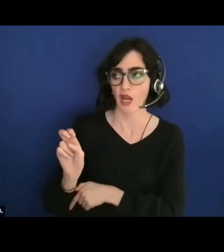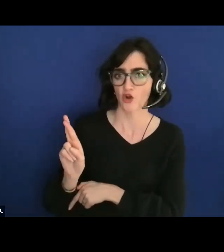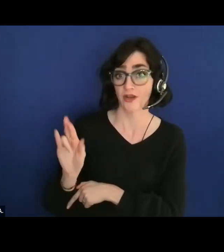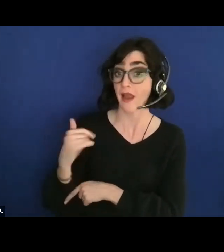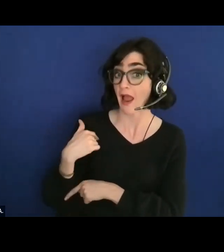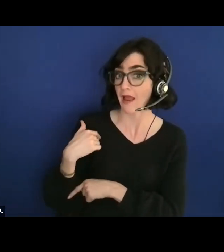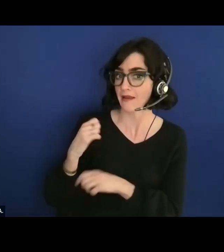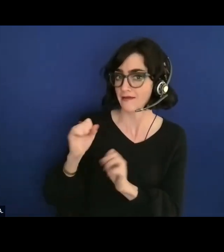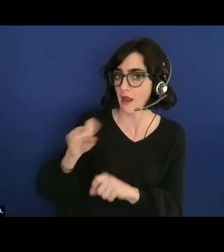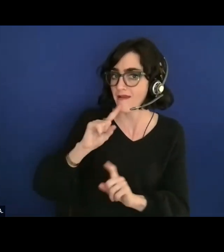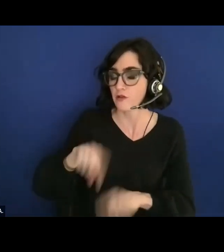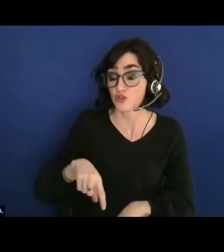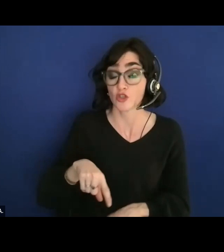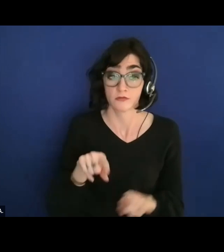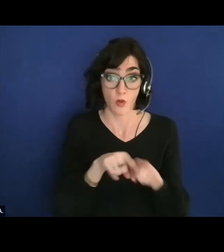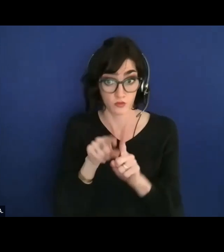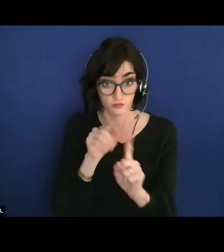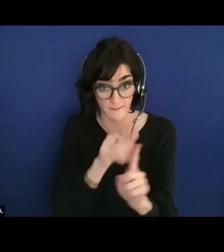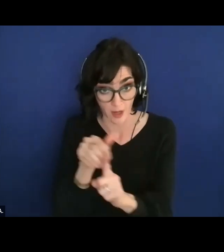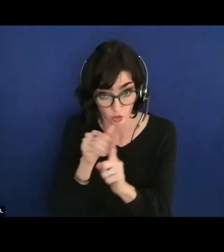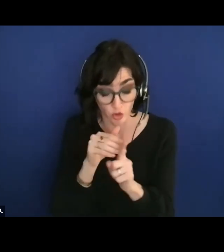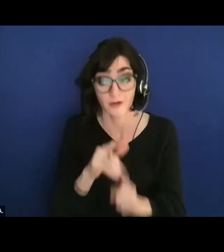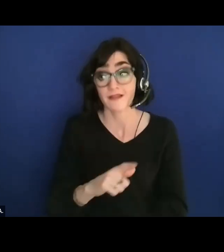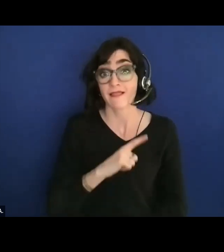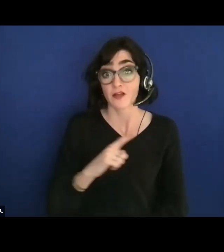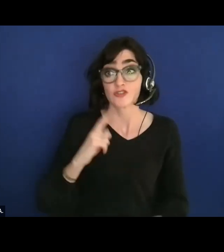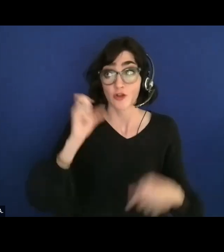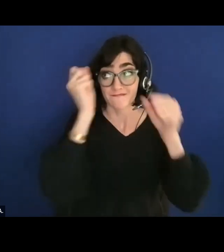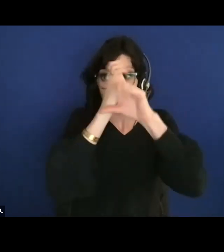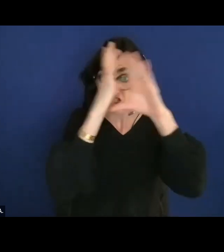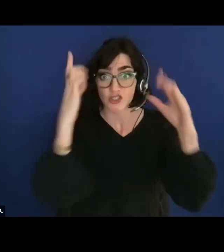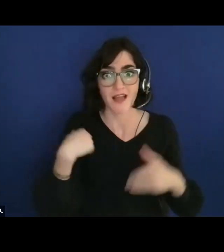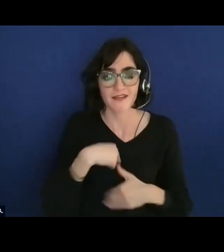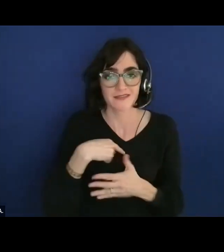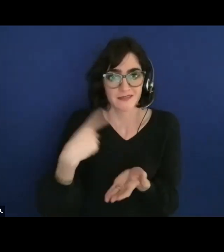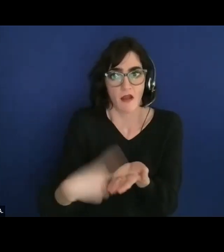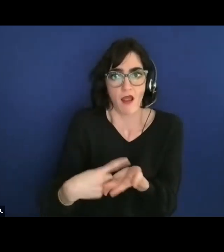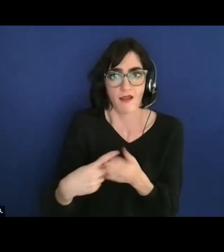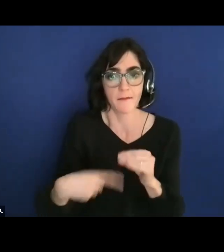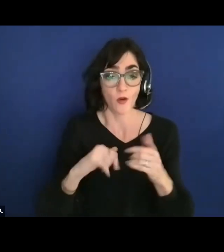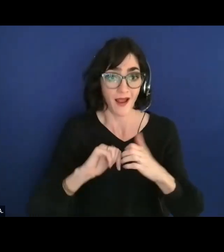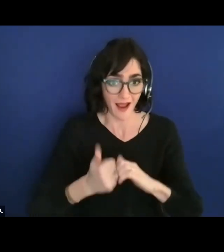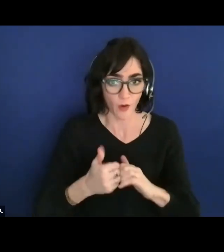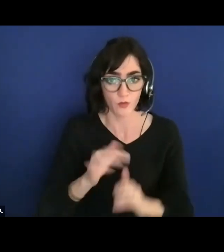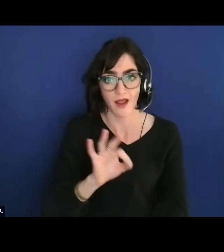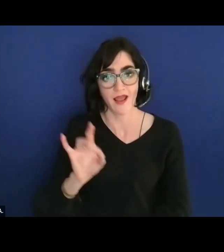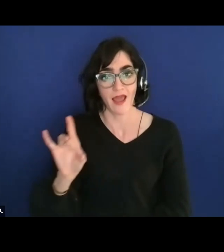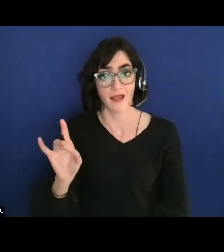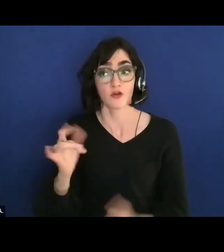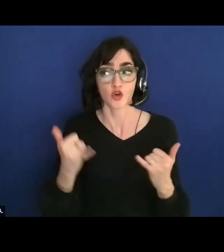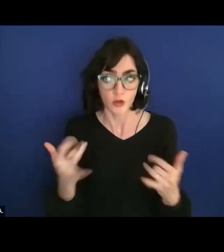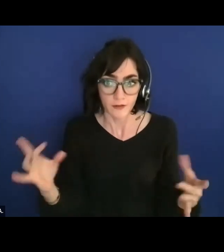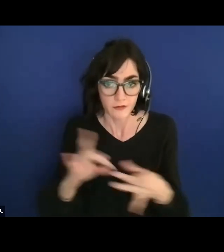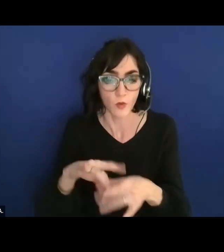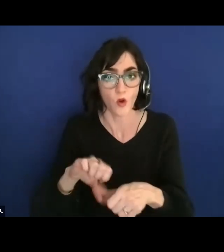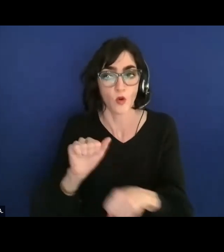reminder, folks, that the legislation envisions us talking about how 988 interacts with current regional crisis line deployment